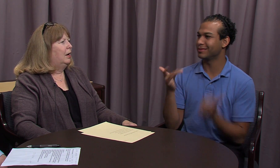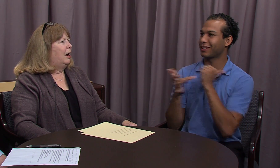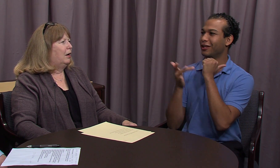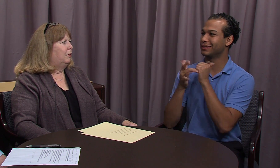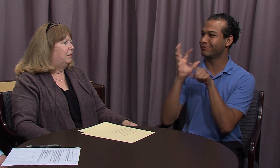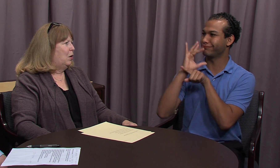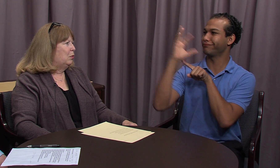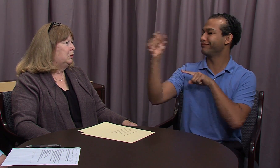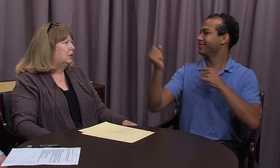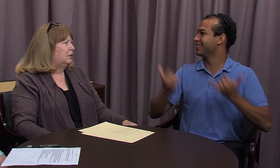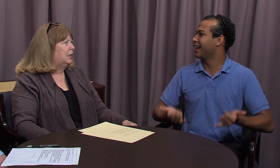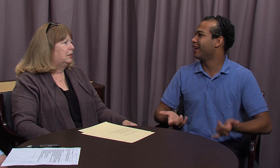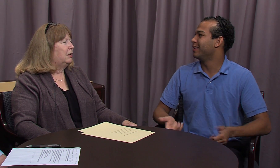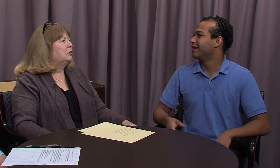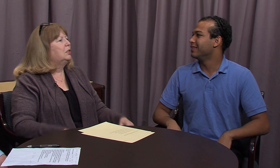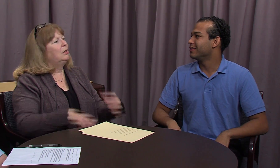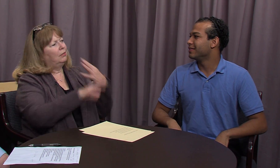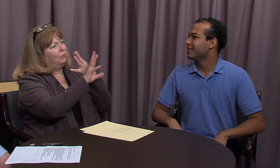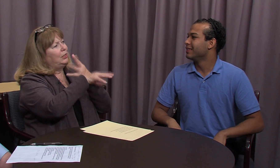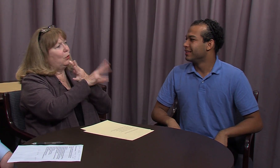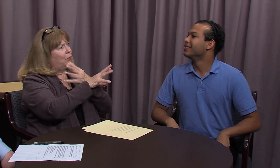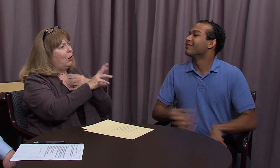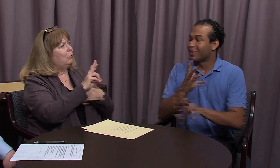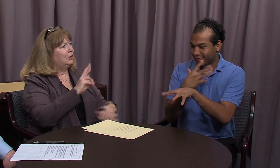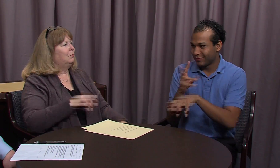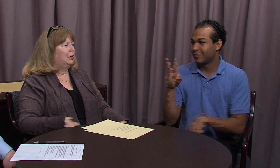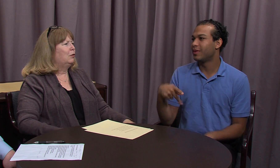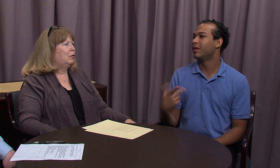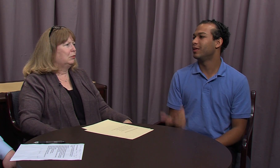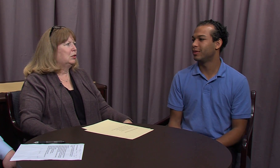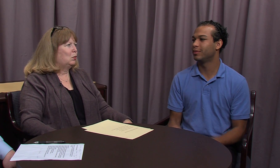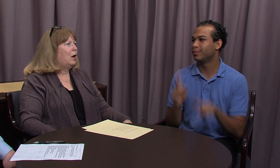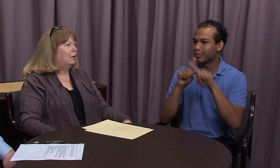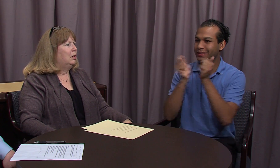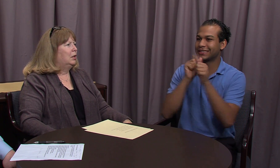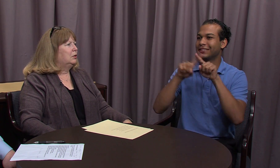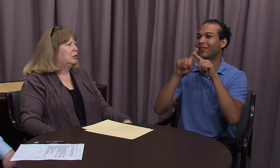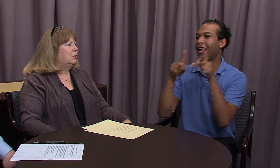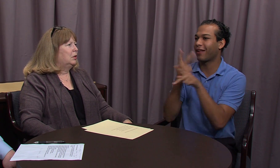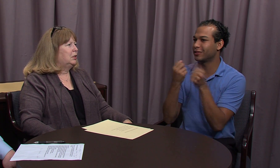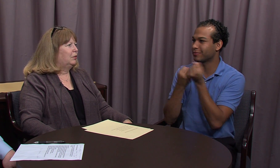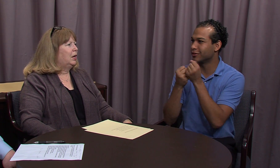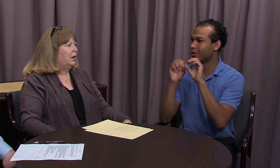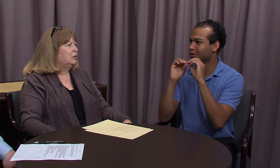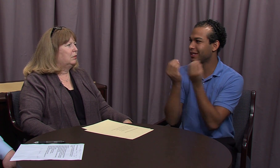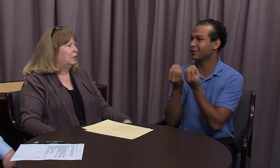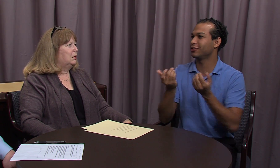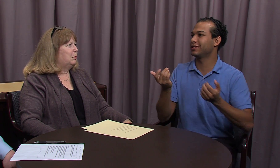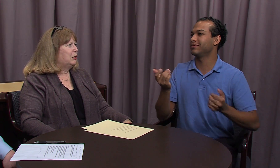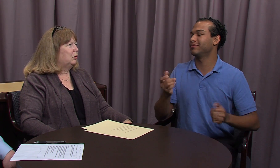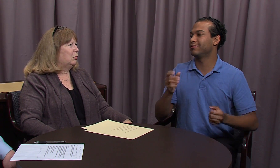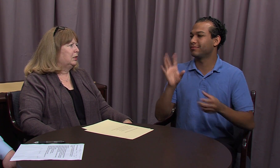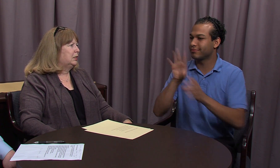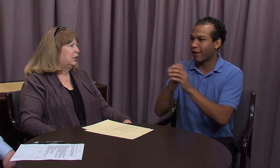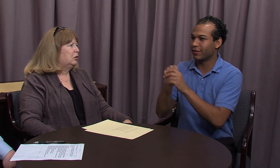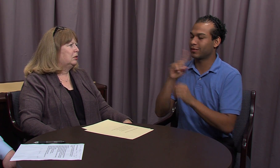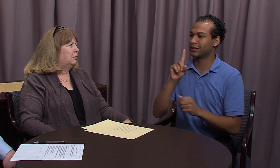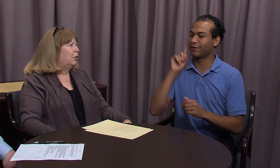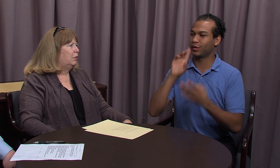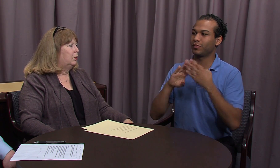our phones and our technology, video phones as well. You know, so different kinds of sponsoring organizations involved for the